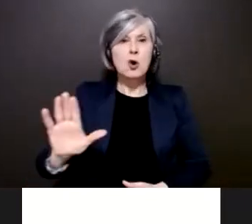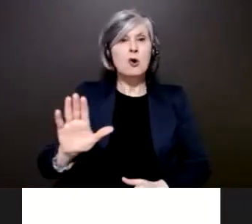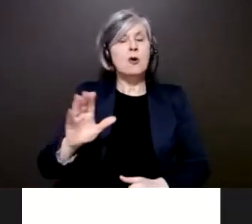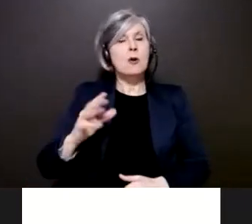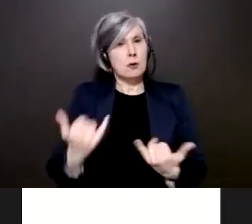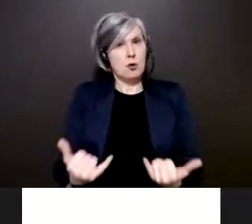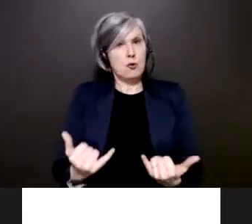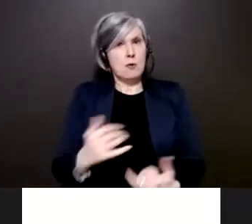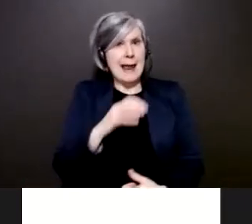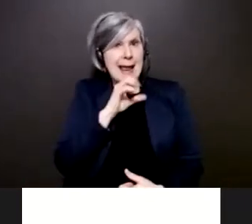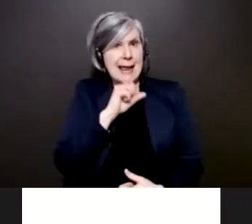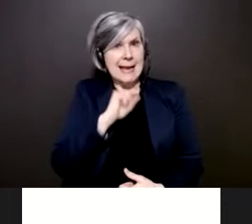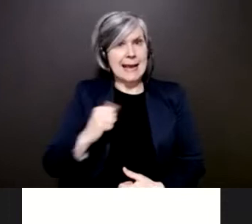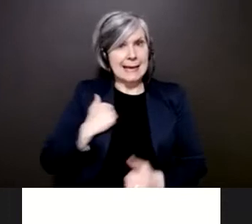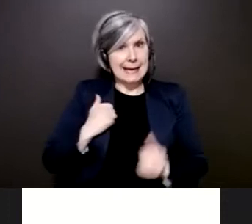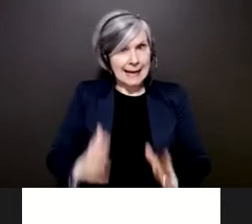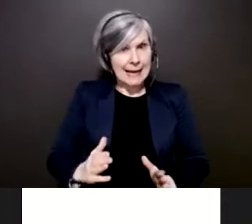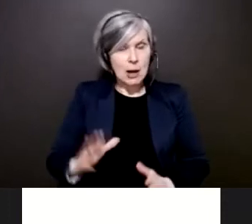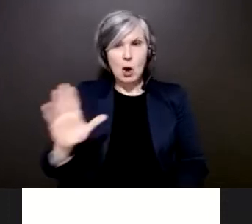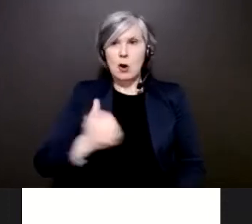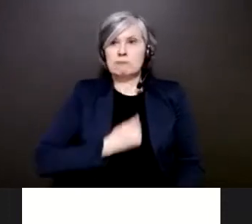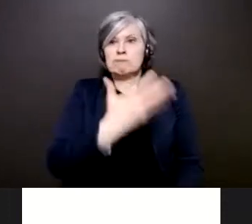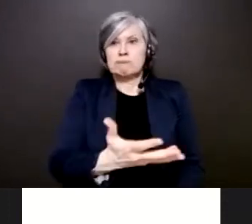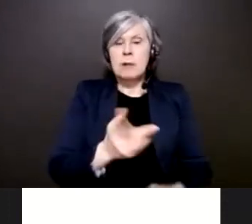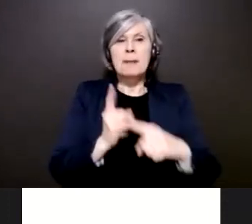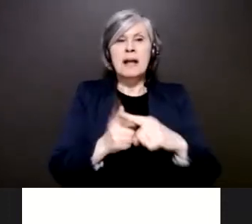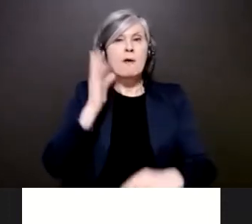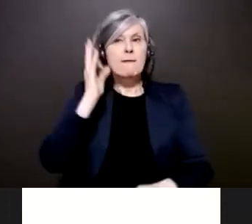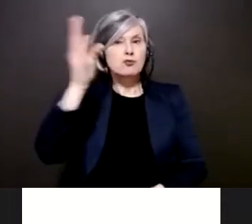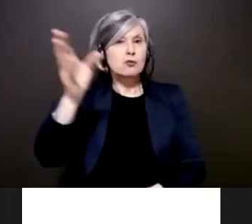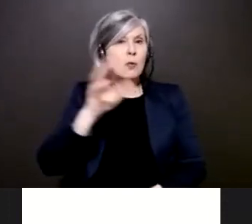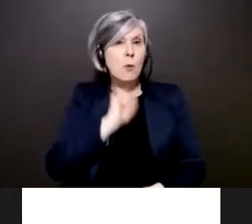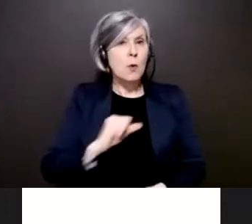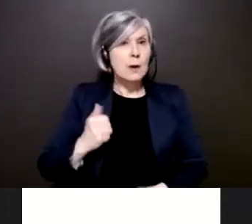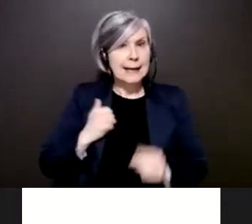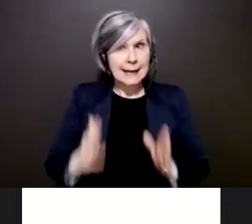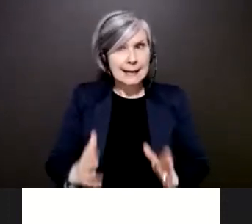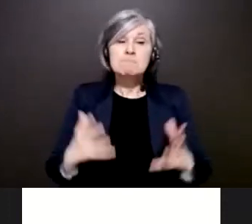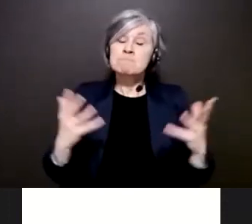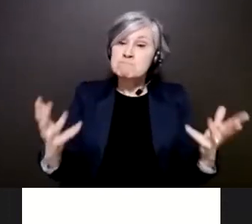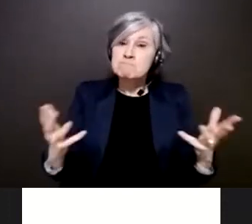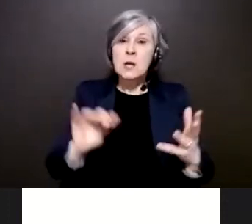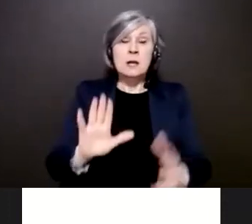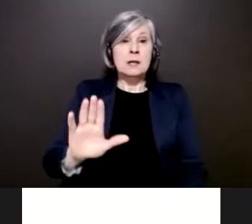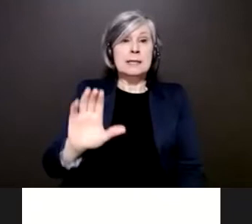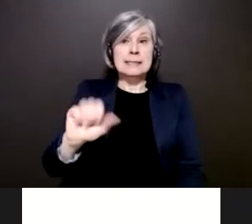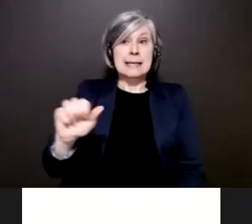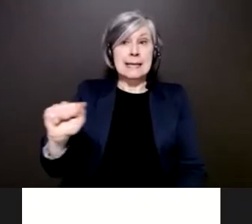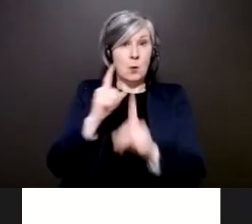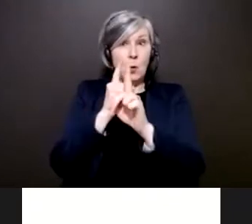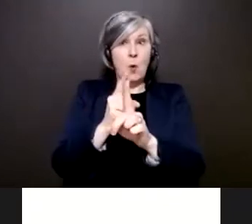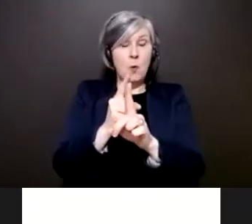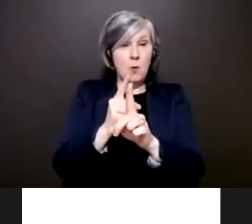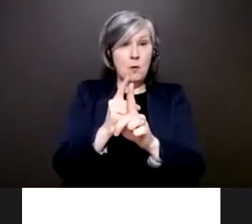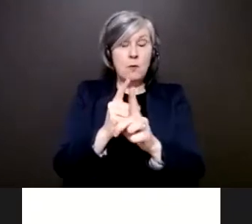is a big, hairy, audacious goal of the CAA, which is to reduce the impact of our common enemy,